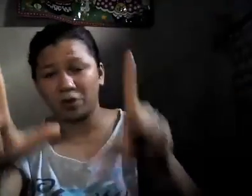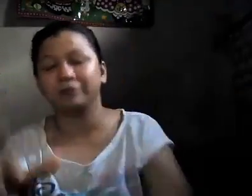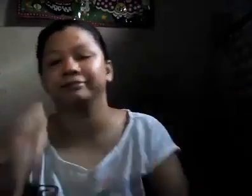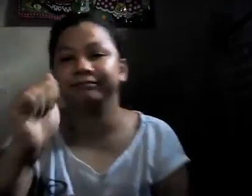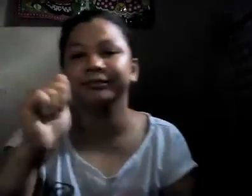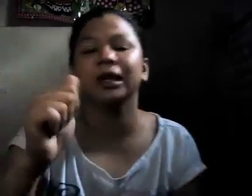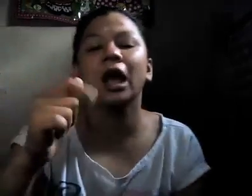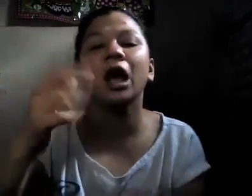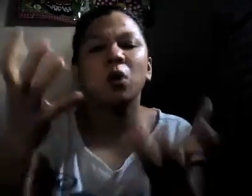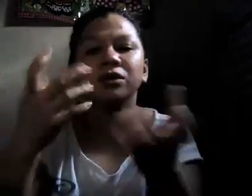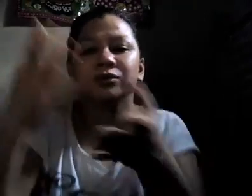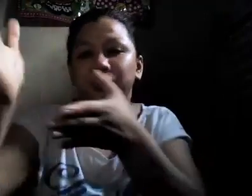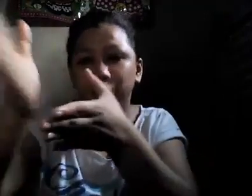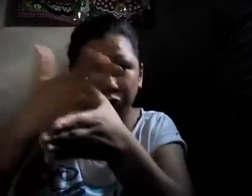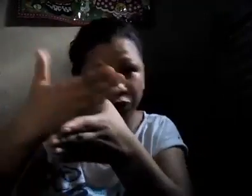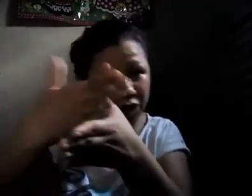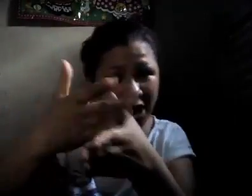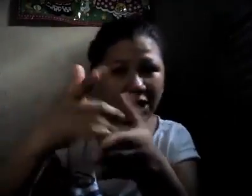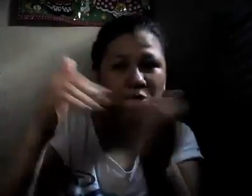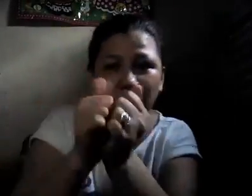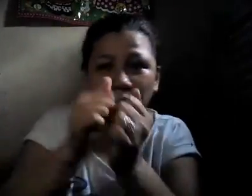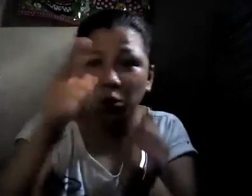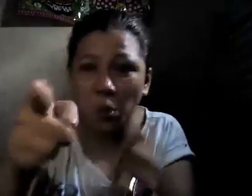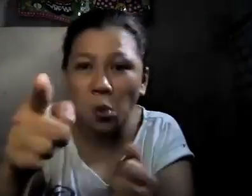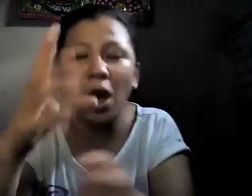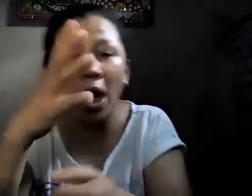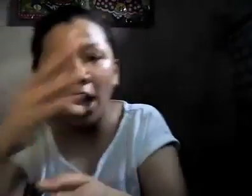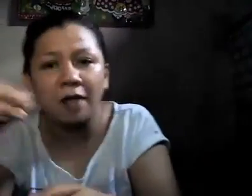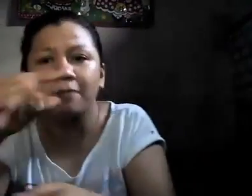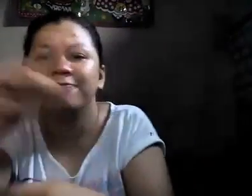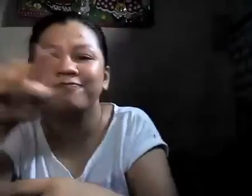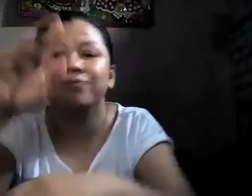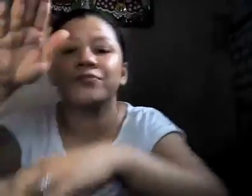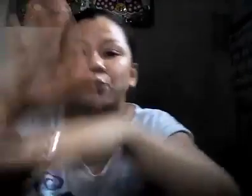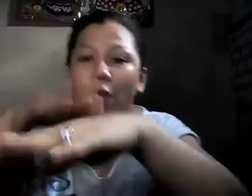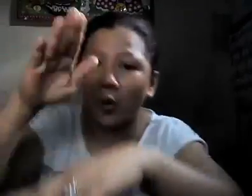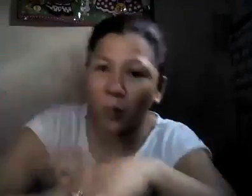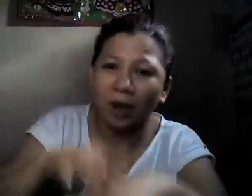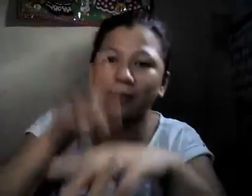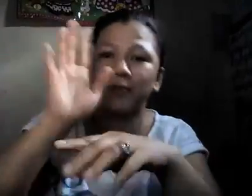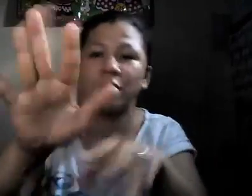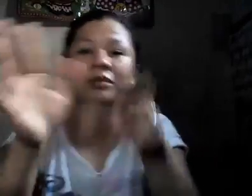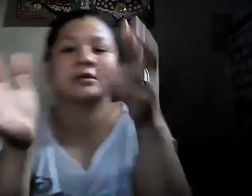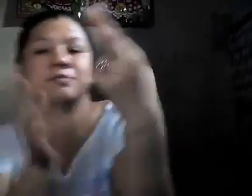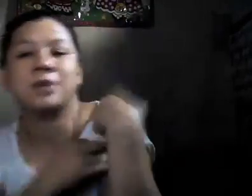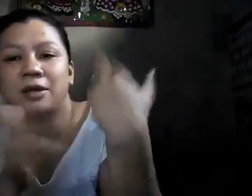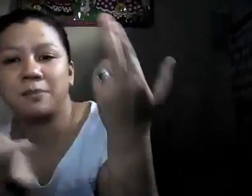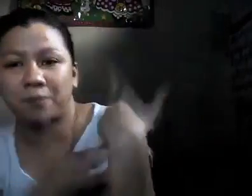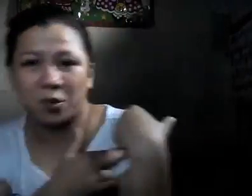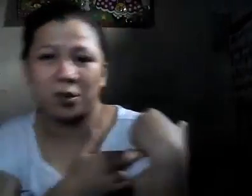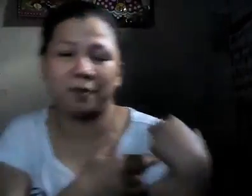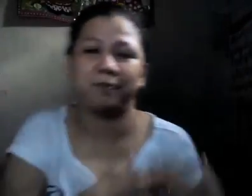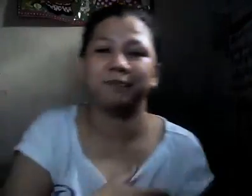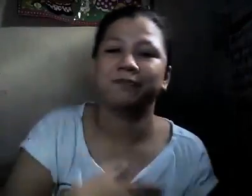fresh eggs, and cheese. Baked to chewy, soft sarap. Sayo na lang po